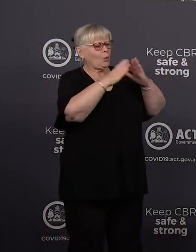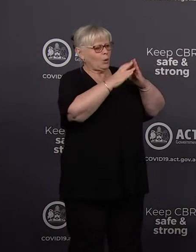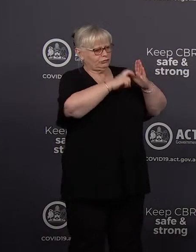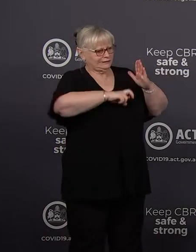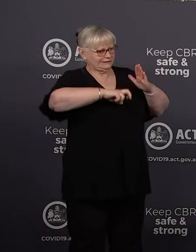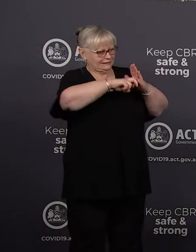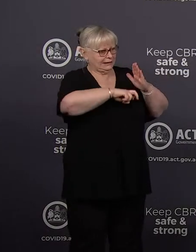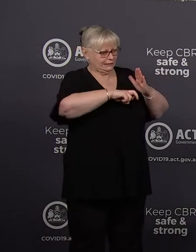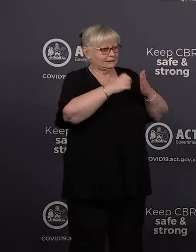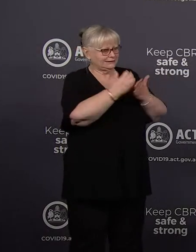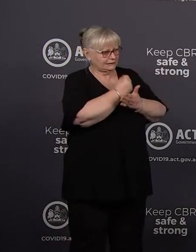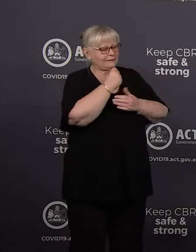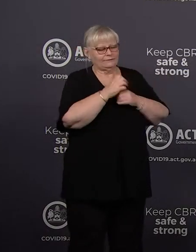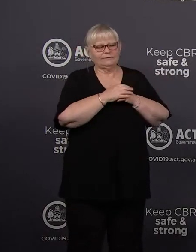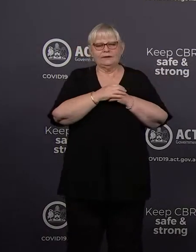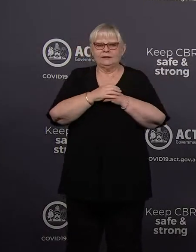that